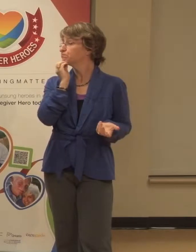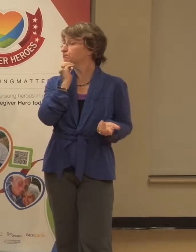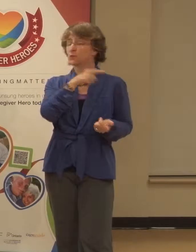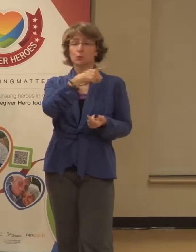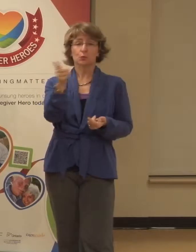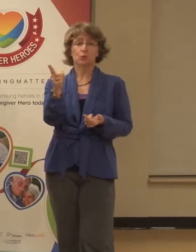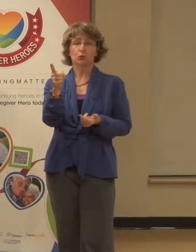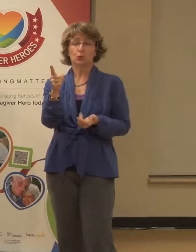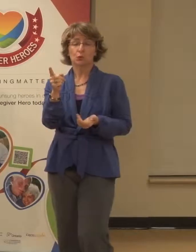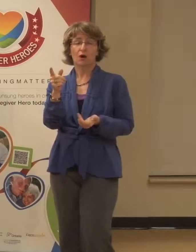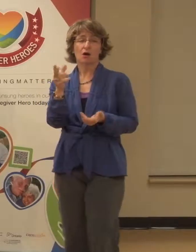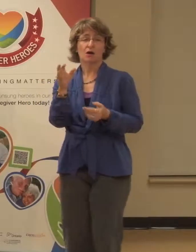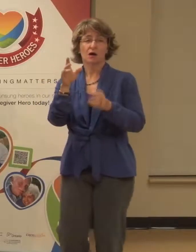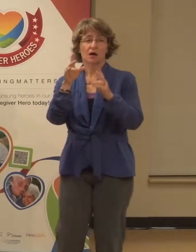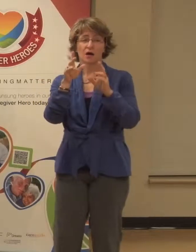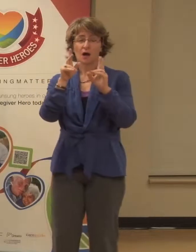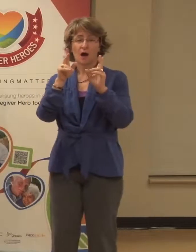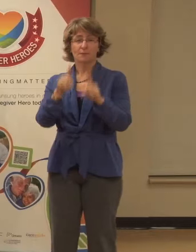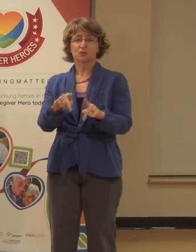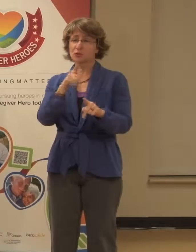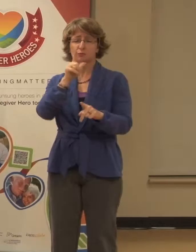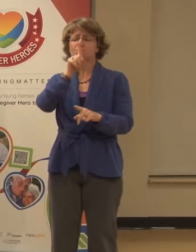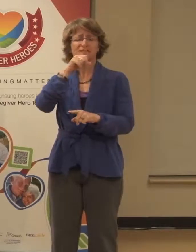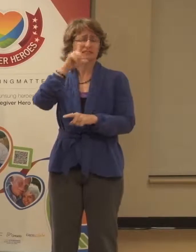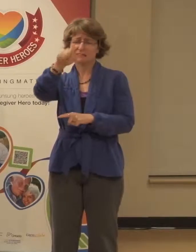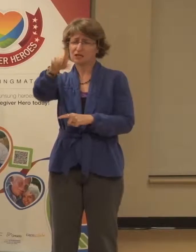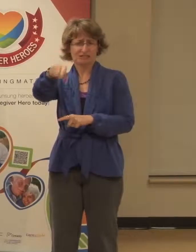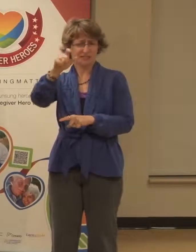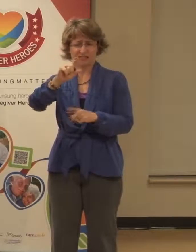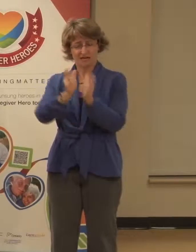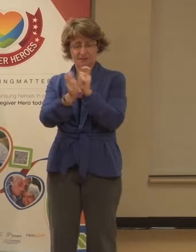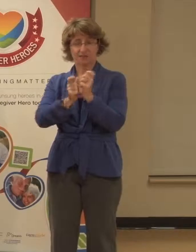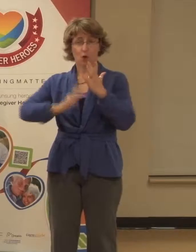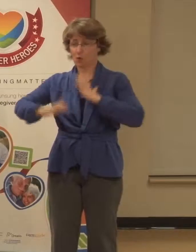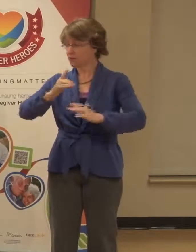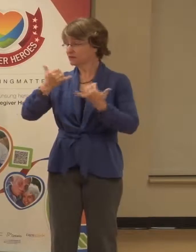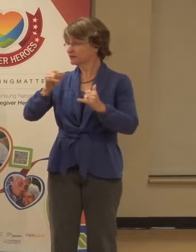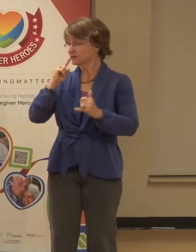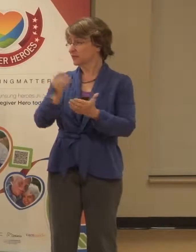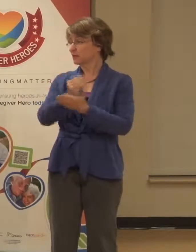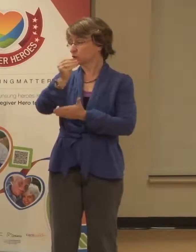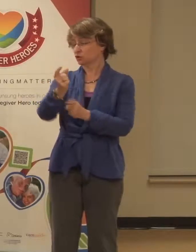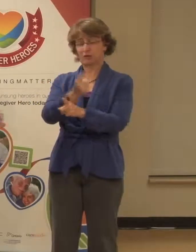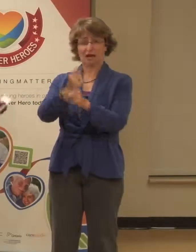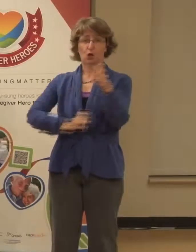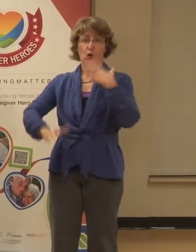a person that does not require adaptive clothing, you can also purchase regular